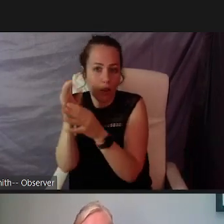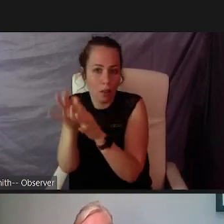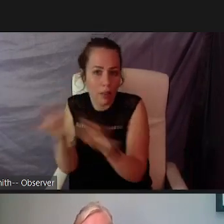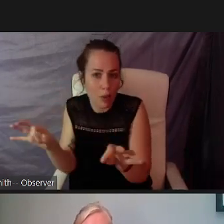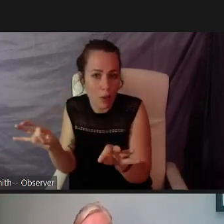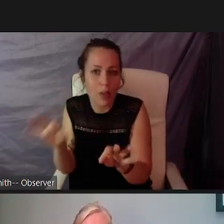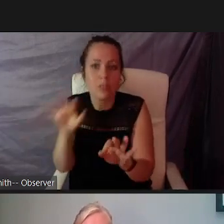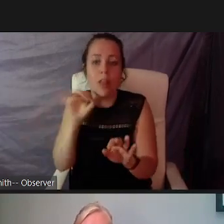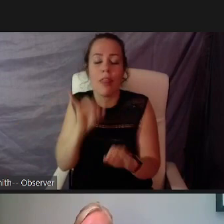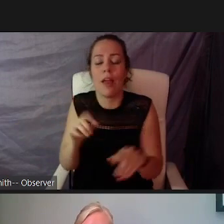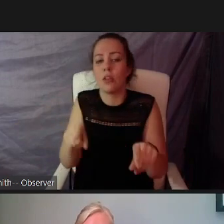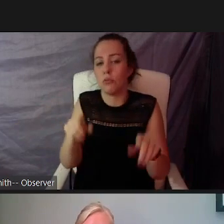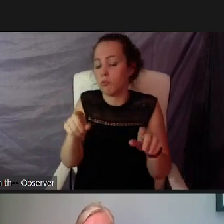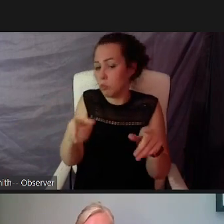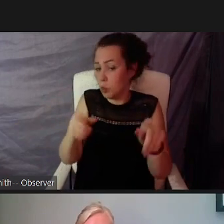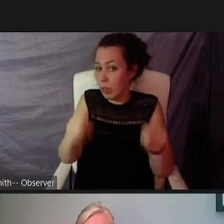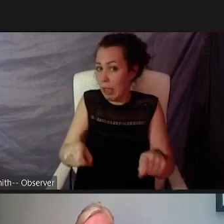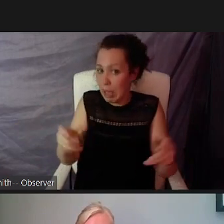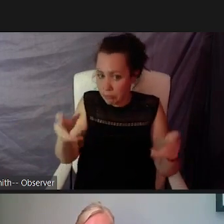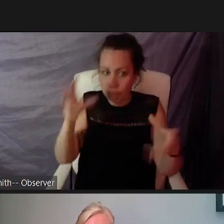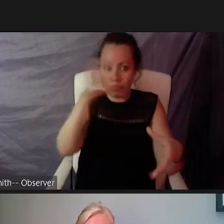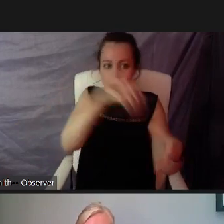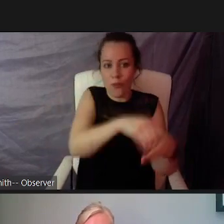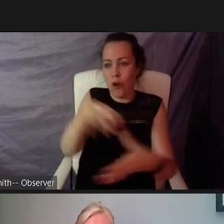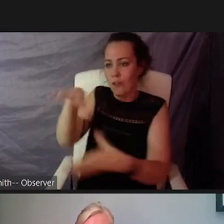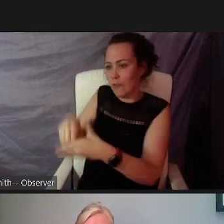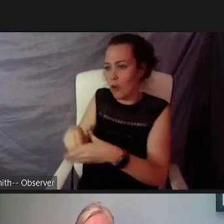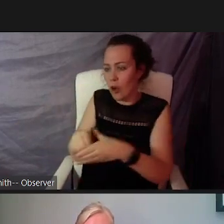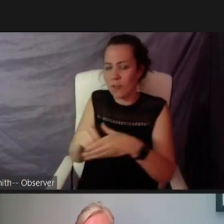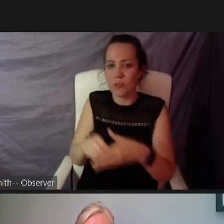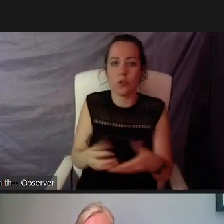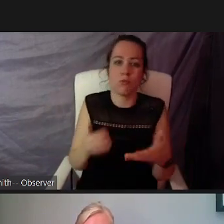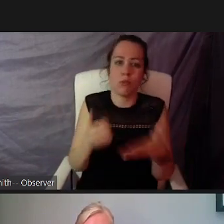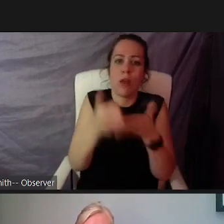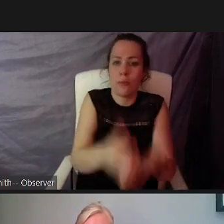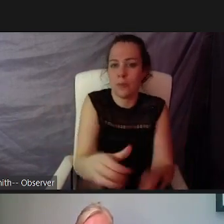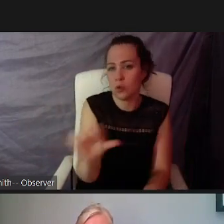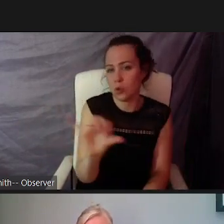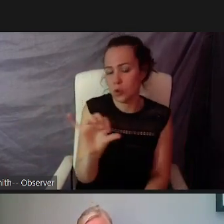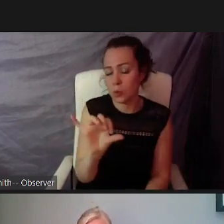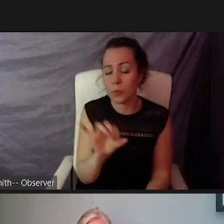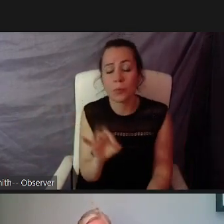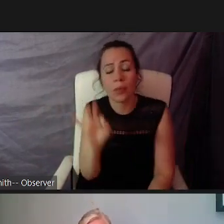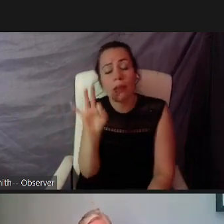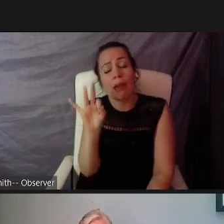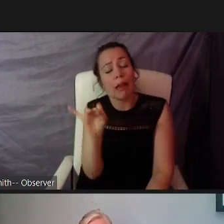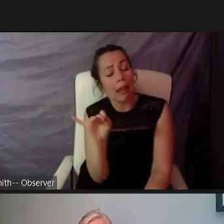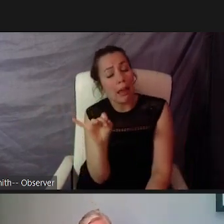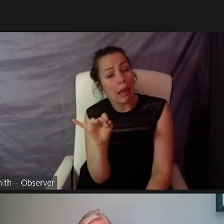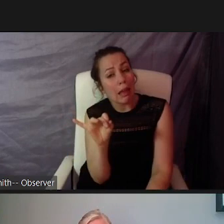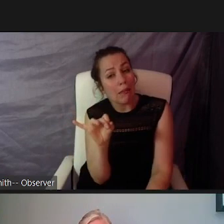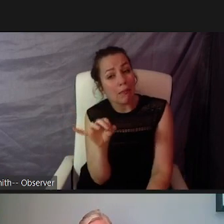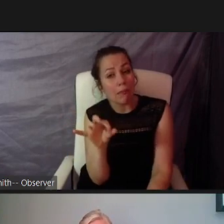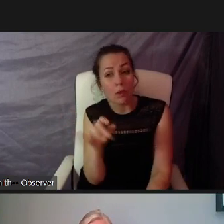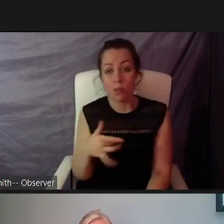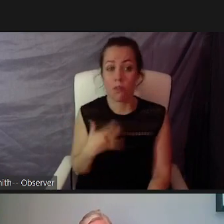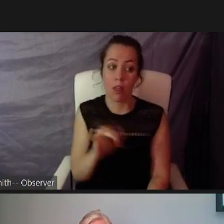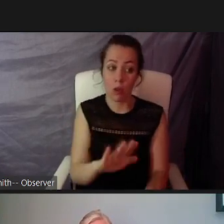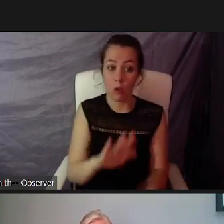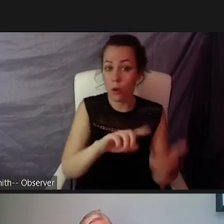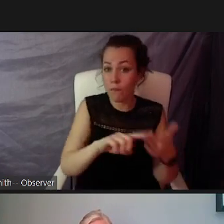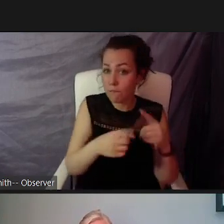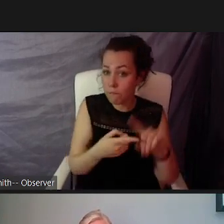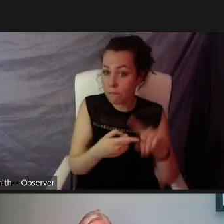another activity that you could do at the higher level. If you feel that your friend is really affected by